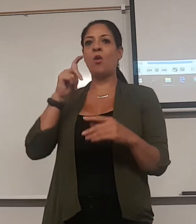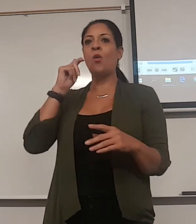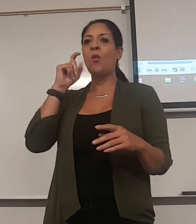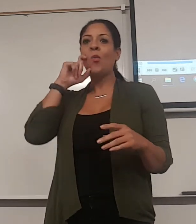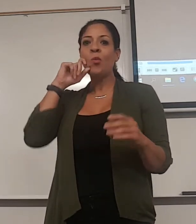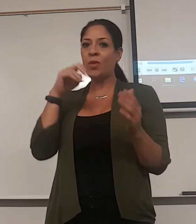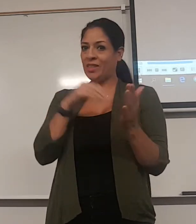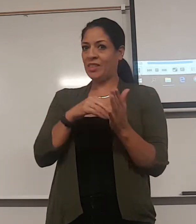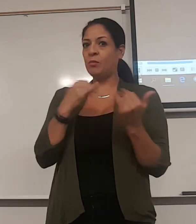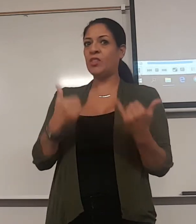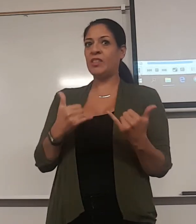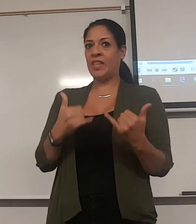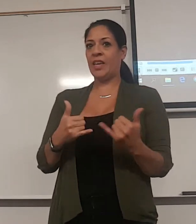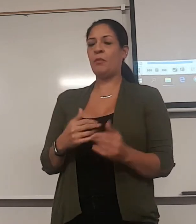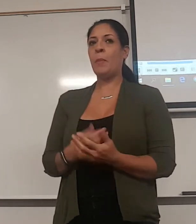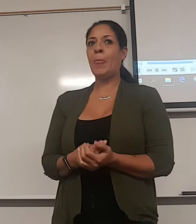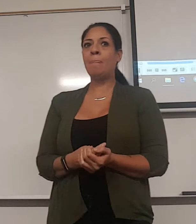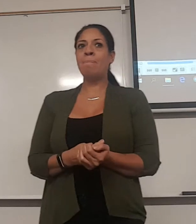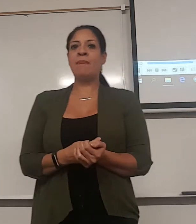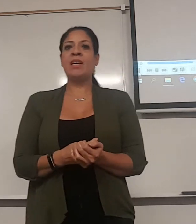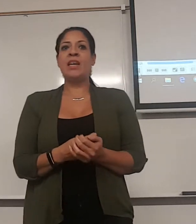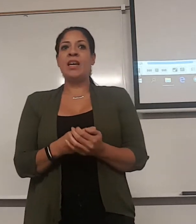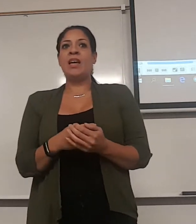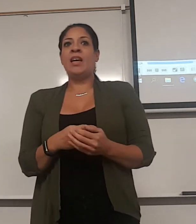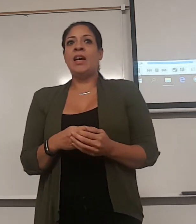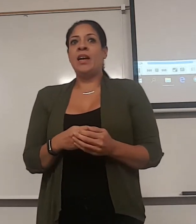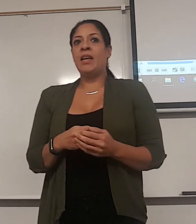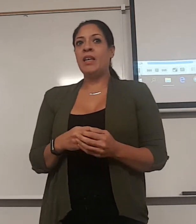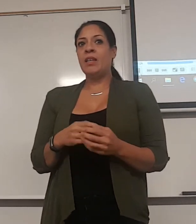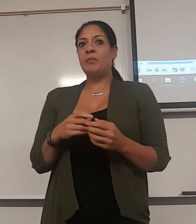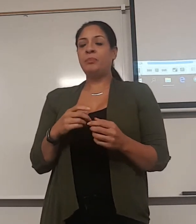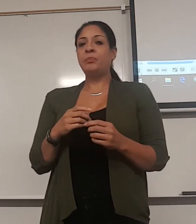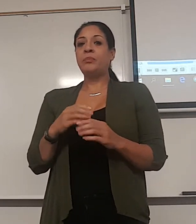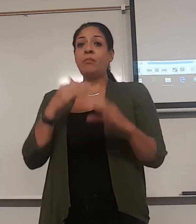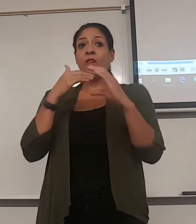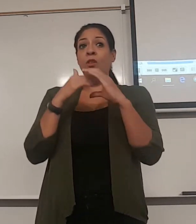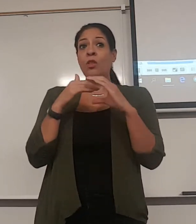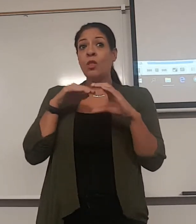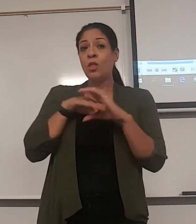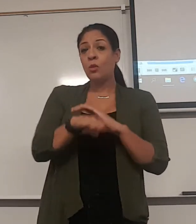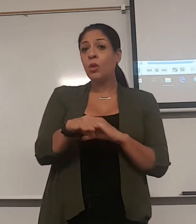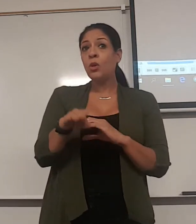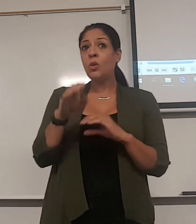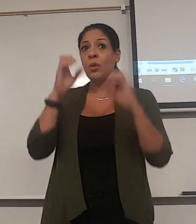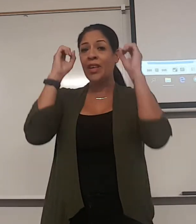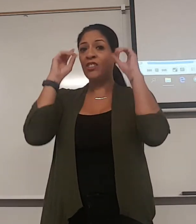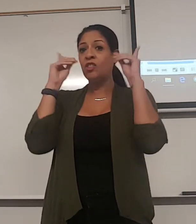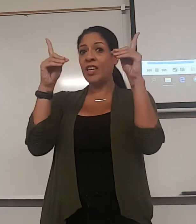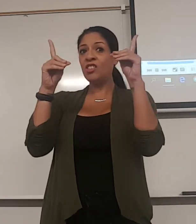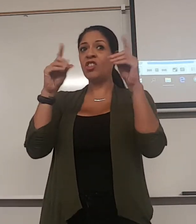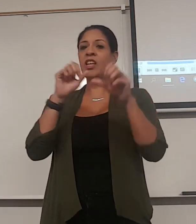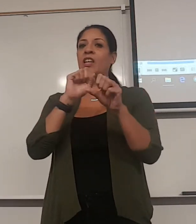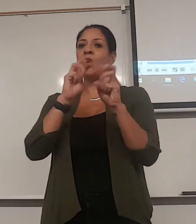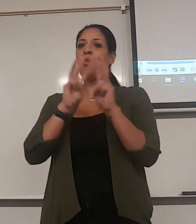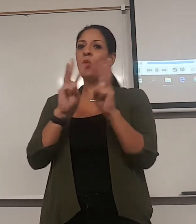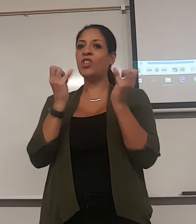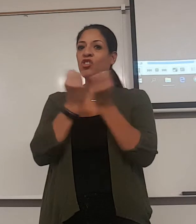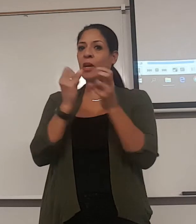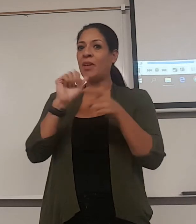leaders, the most effective way of accomplishing this may be through education sessions and workshop exercises. Find creative ways